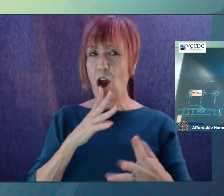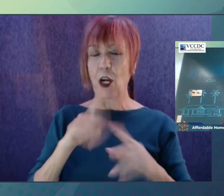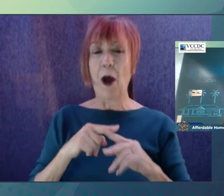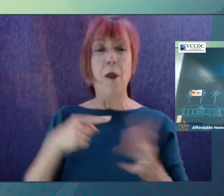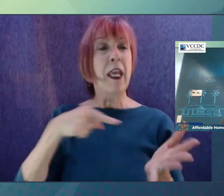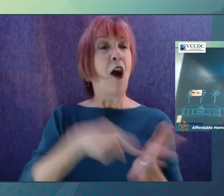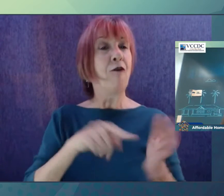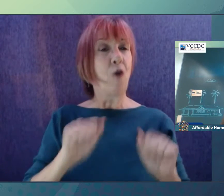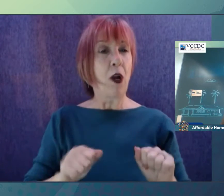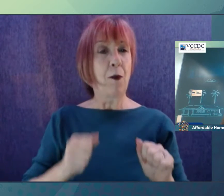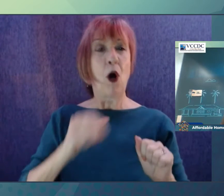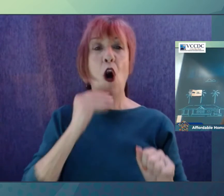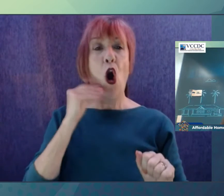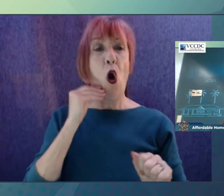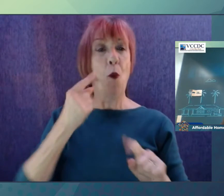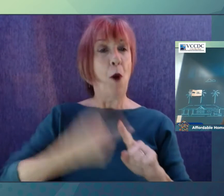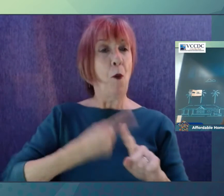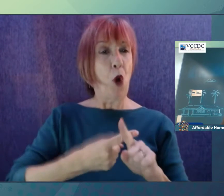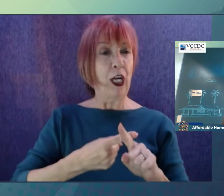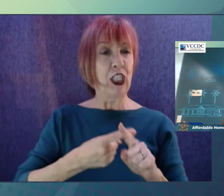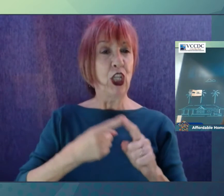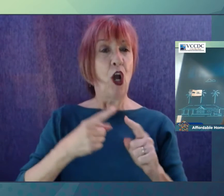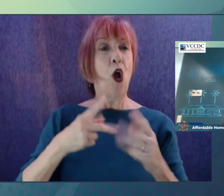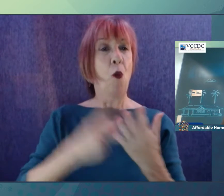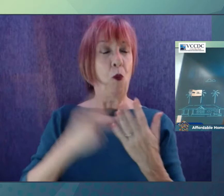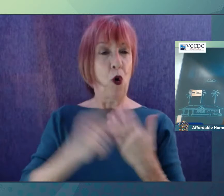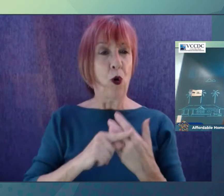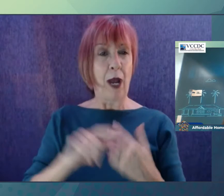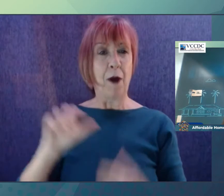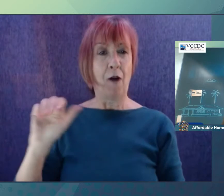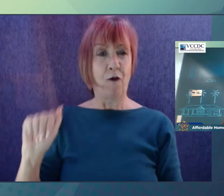Program. Next slide.